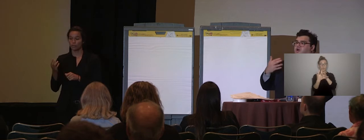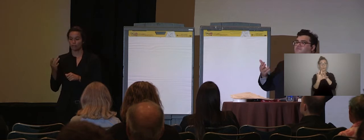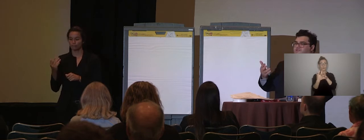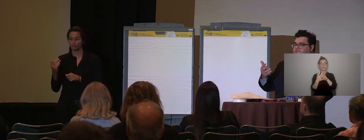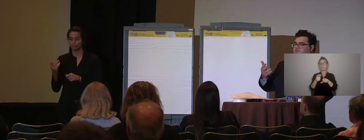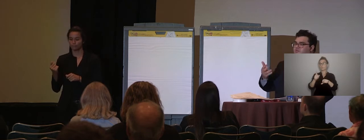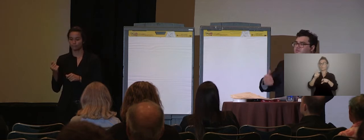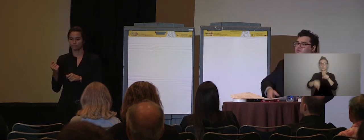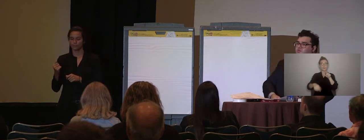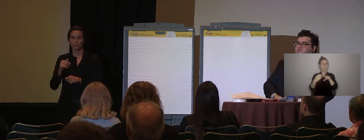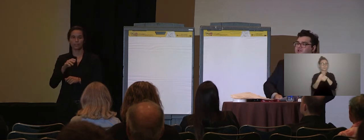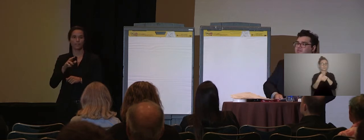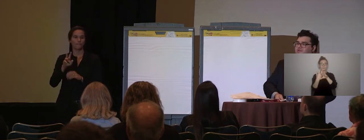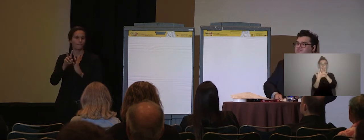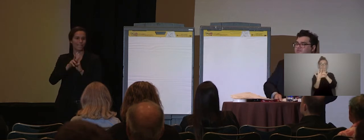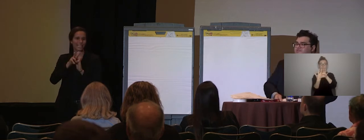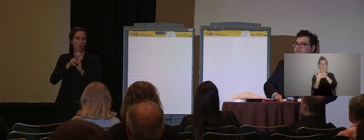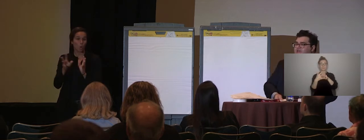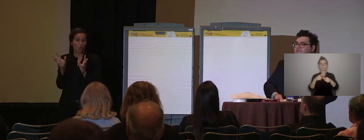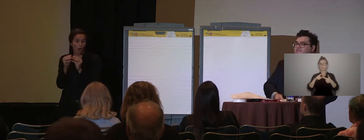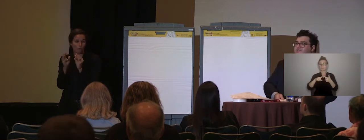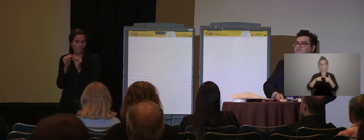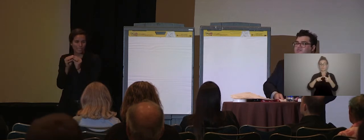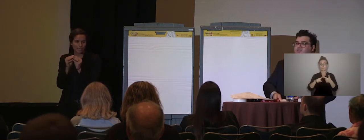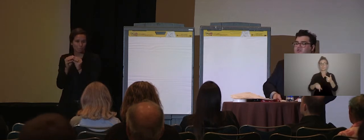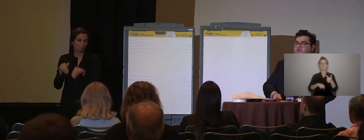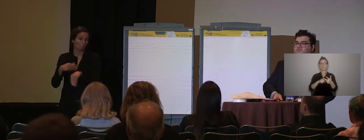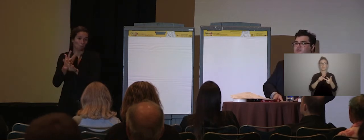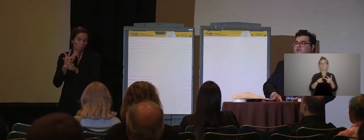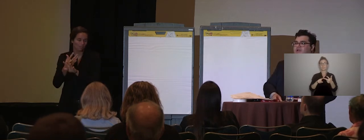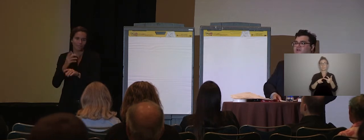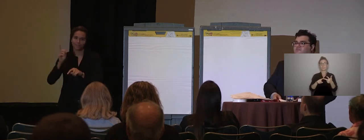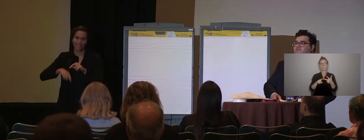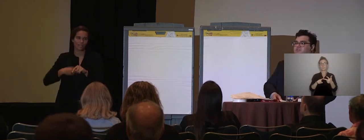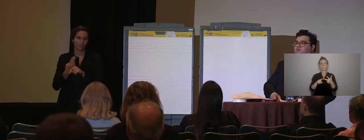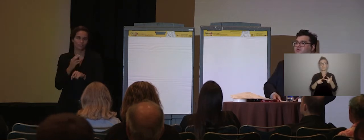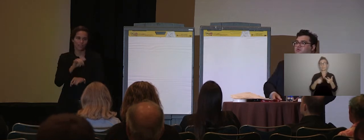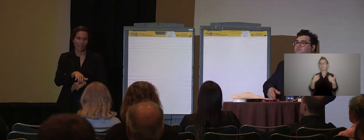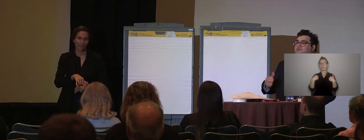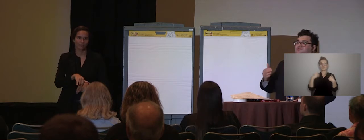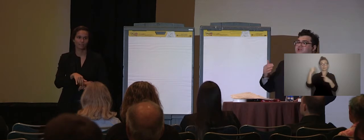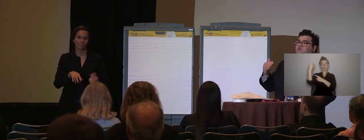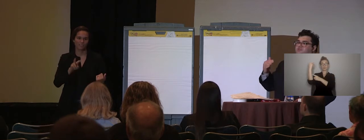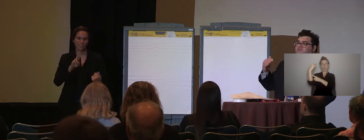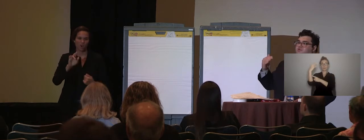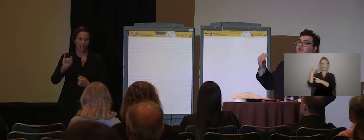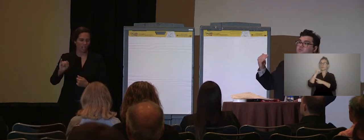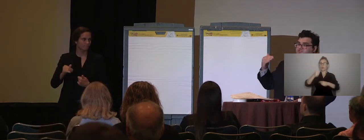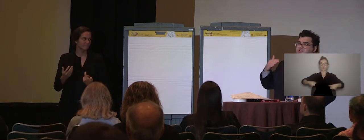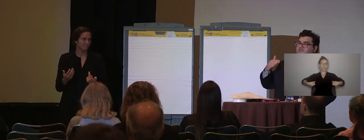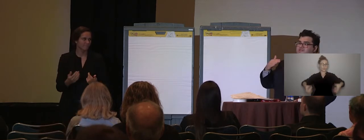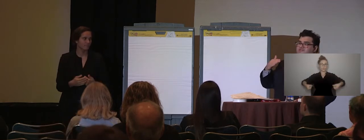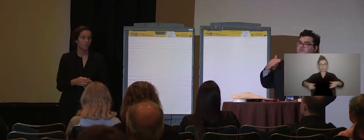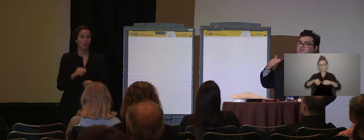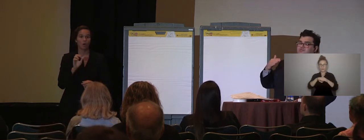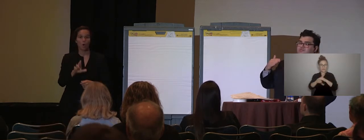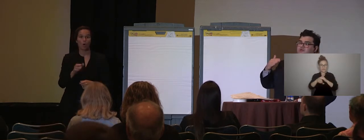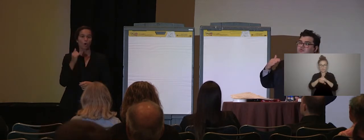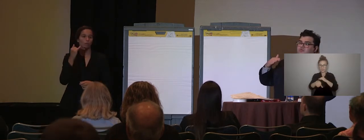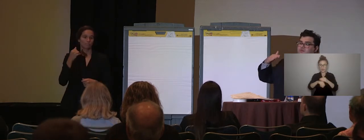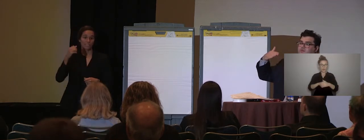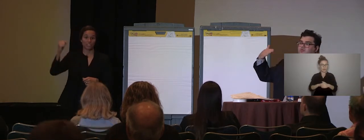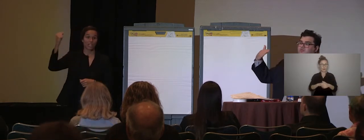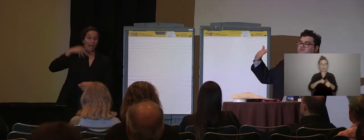video conferencing was not allowed to use that. Then you also have people, you have showers that are not wheelchair accessible,